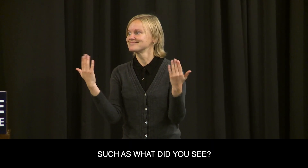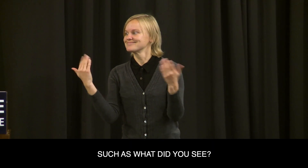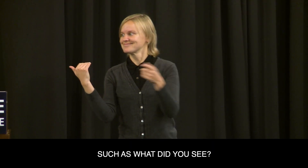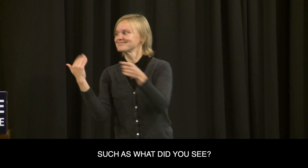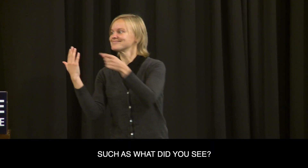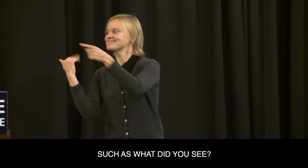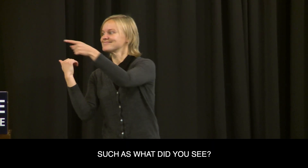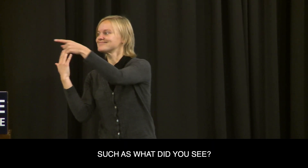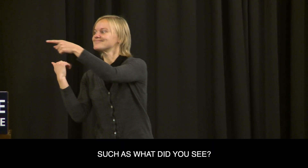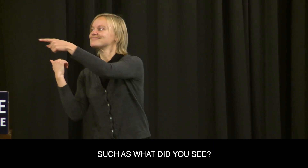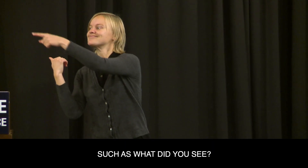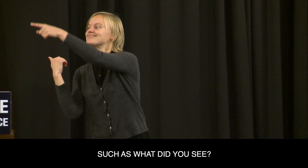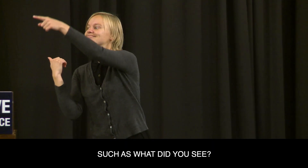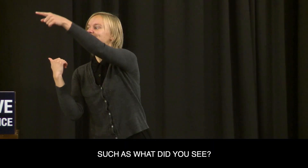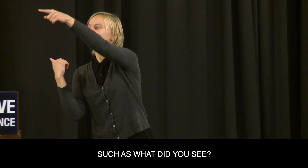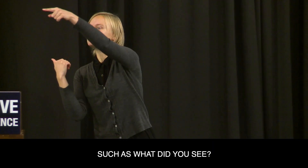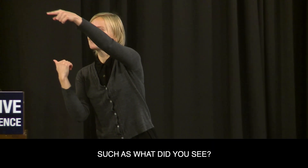as, what did you see?